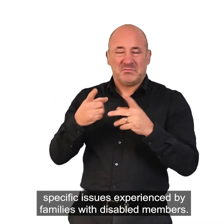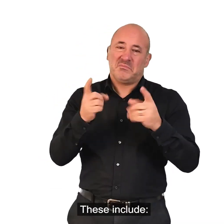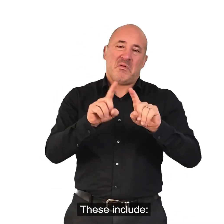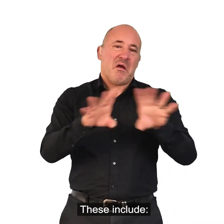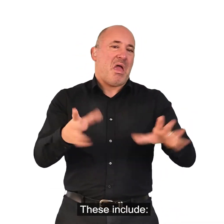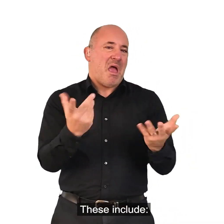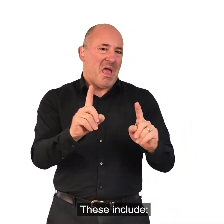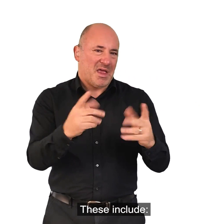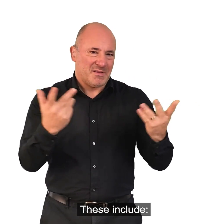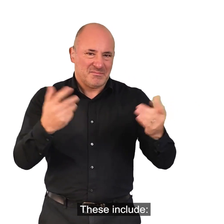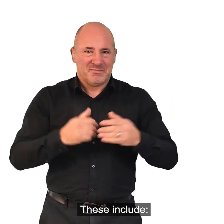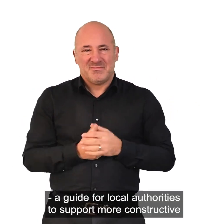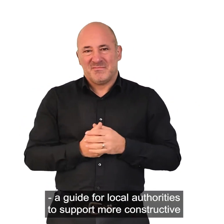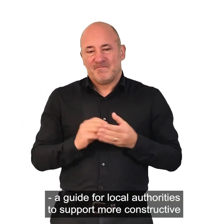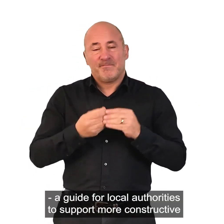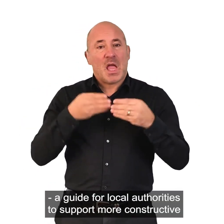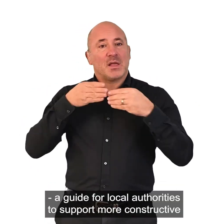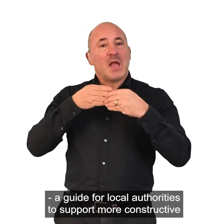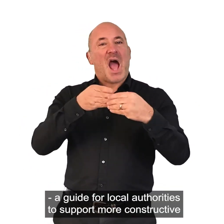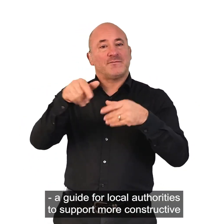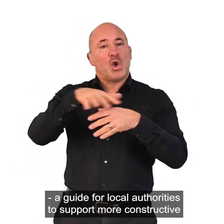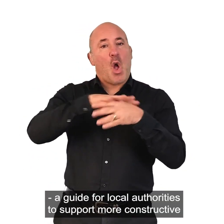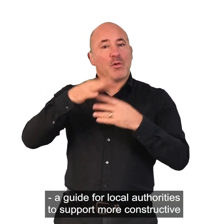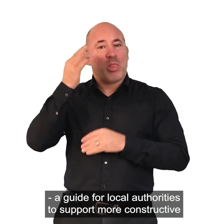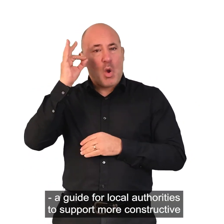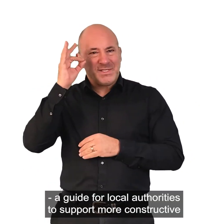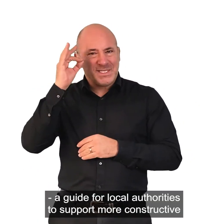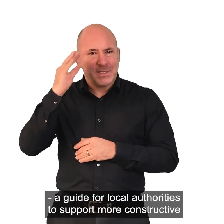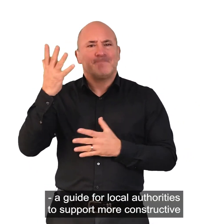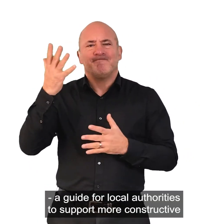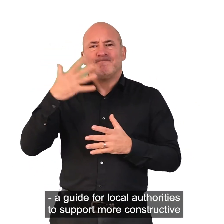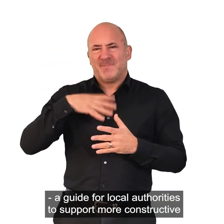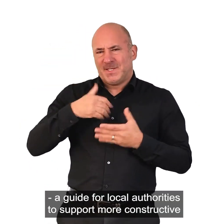These include a guide for local authorities to support more constructive